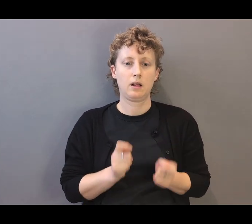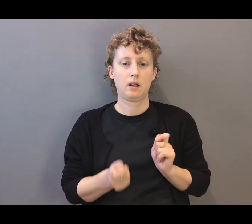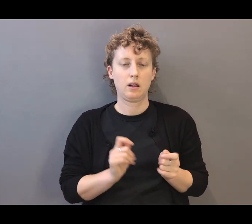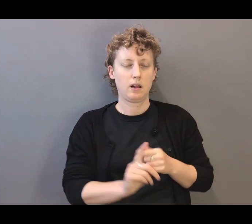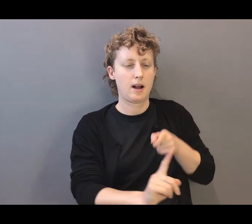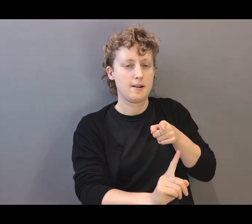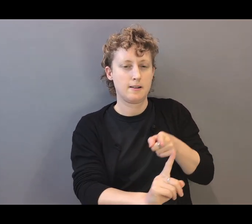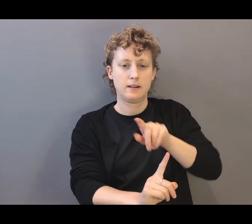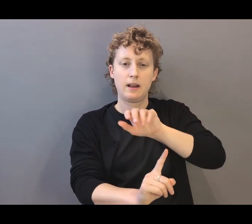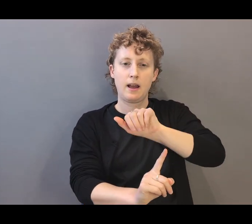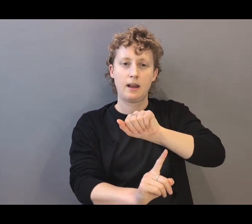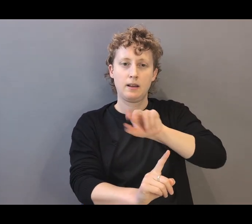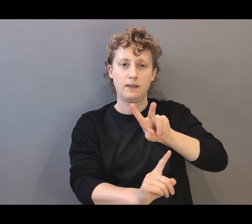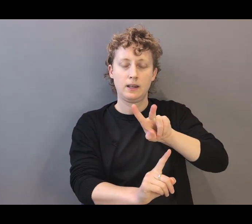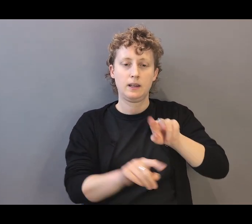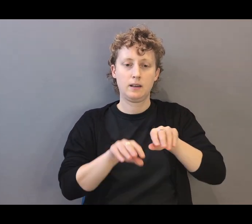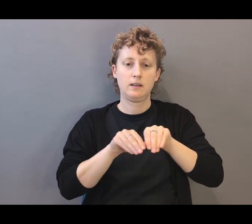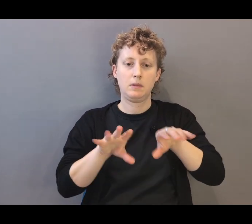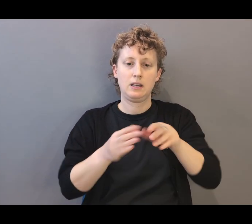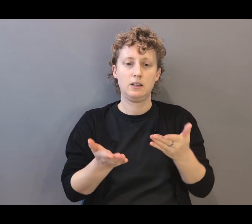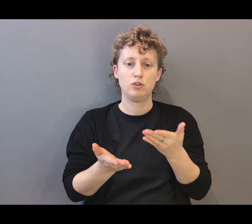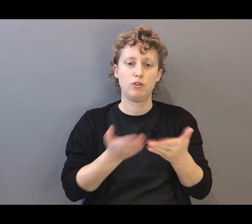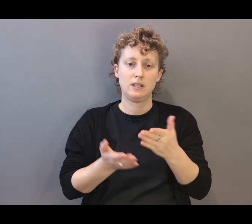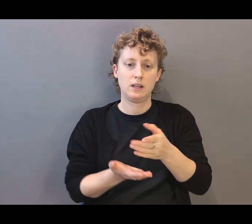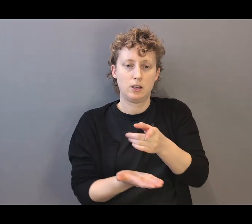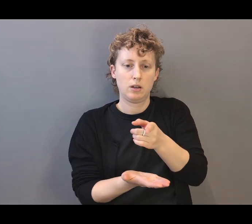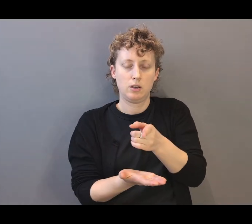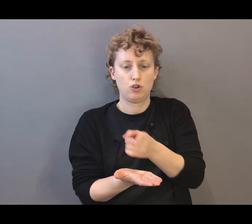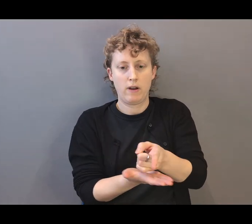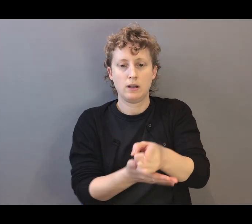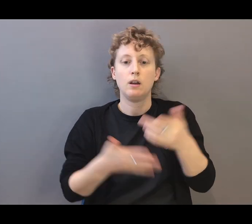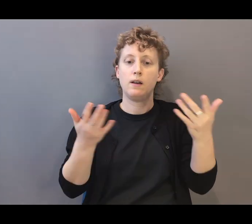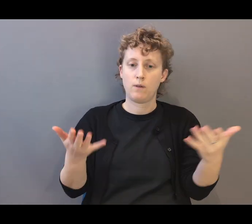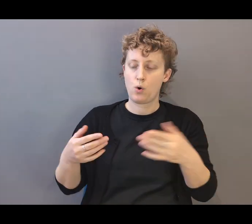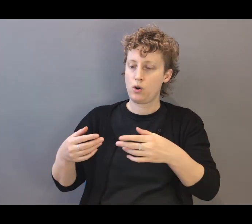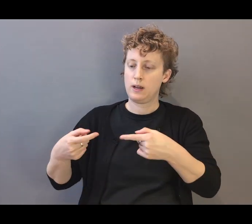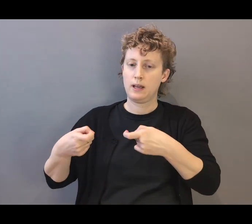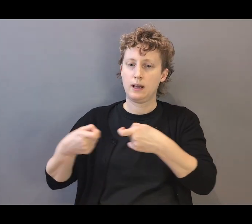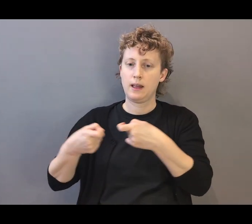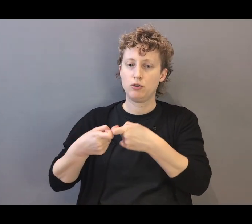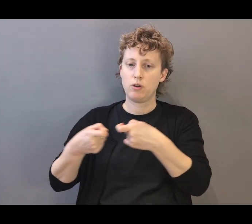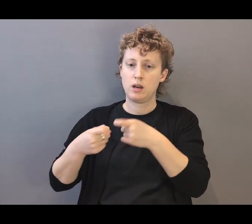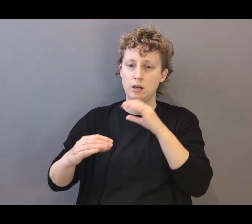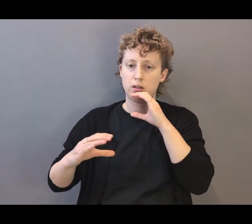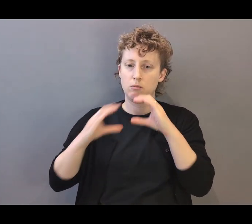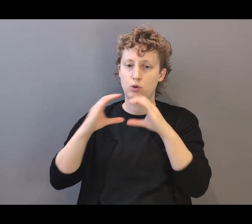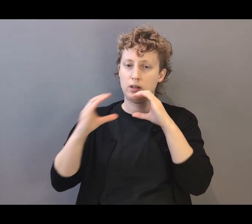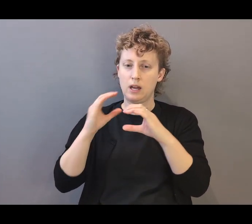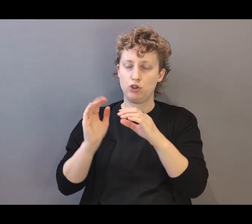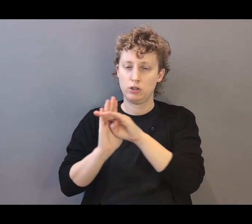Media Services Directive or the Electronic Communications Code, which have important